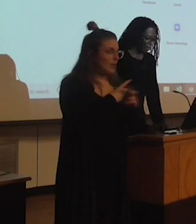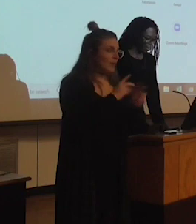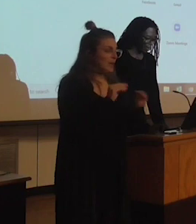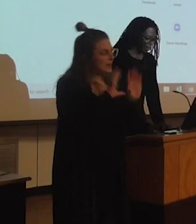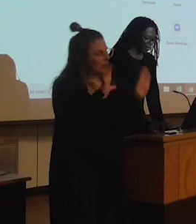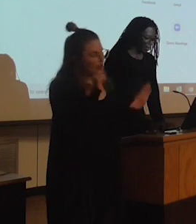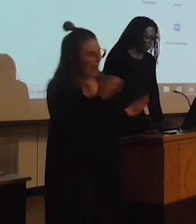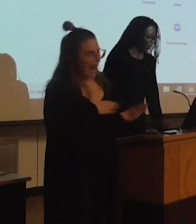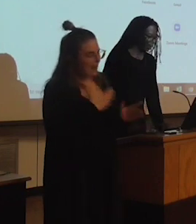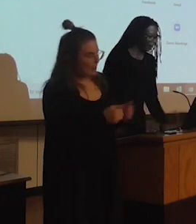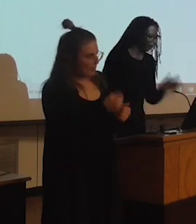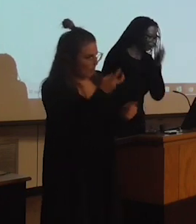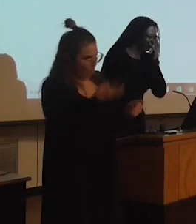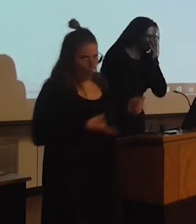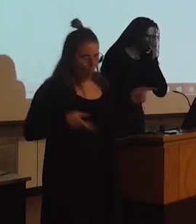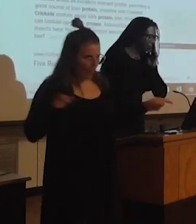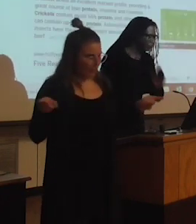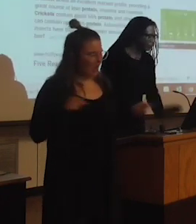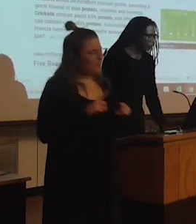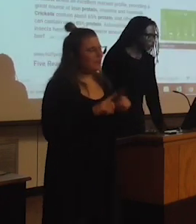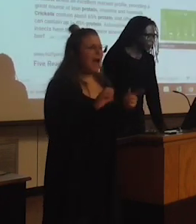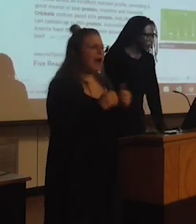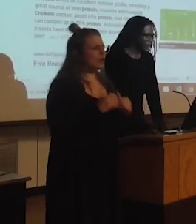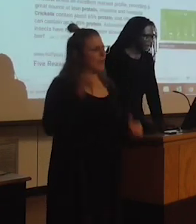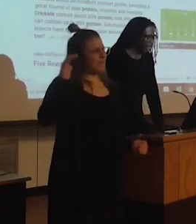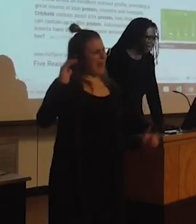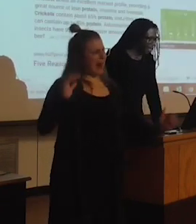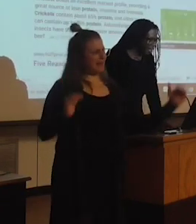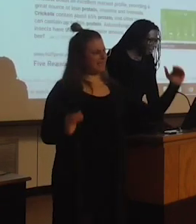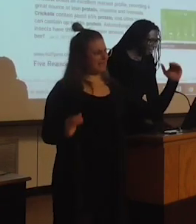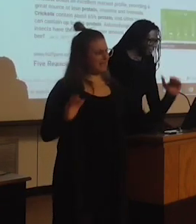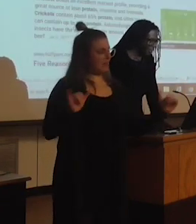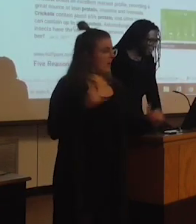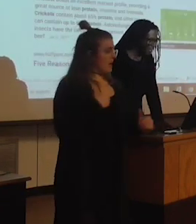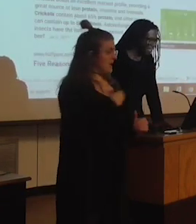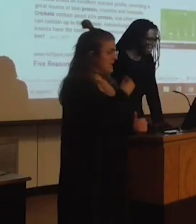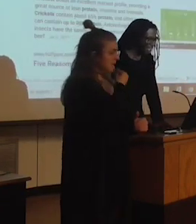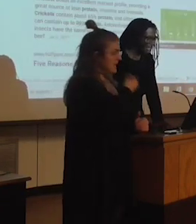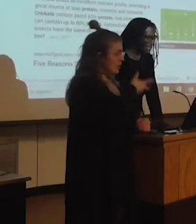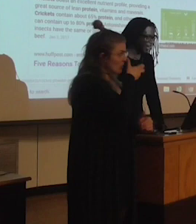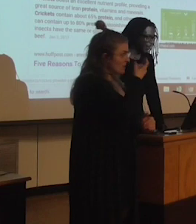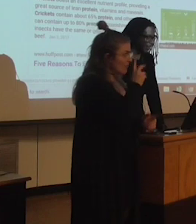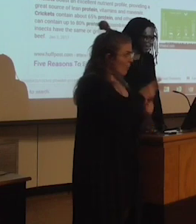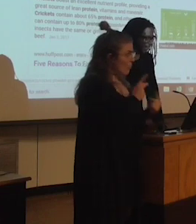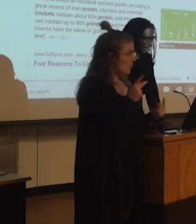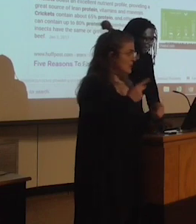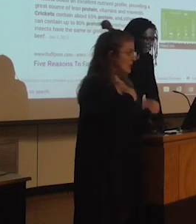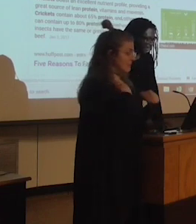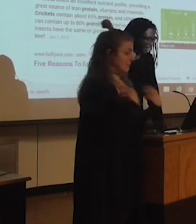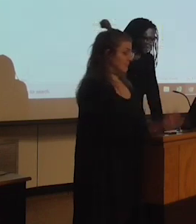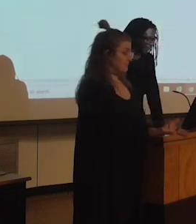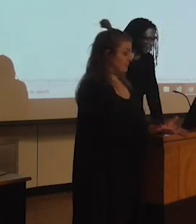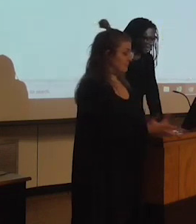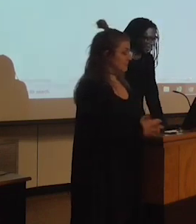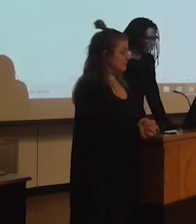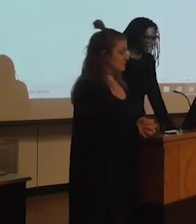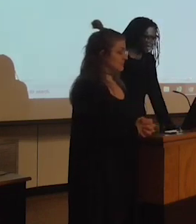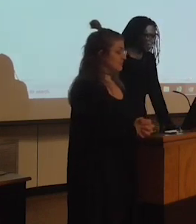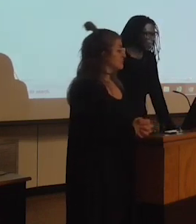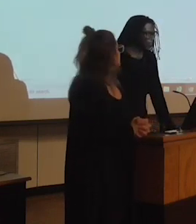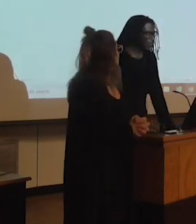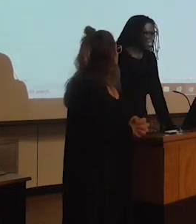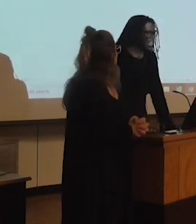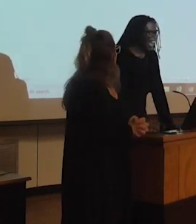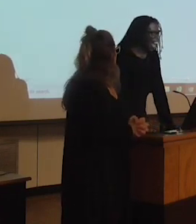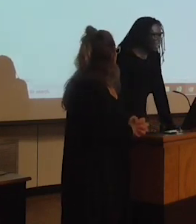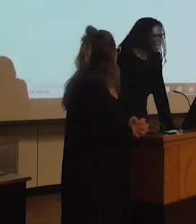with both of them, but how do you balance that? Eating crickets for protein. That's, only smokes since